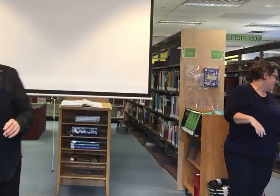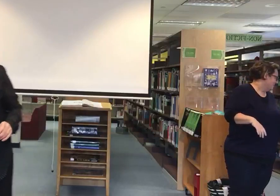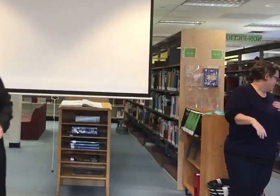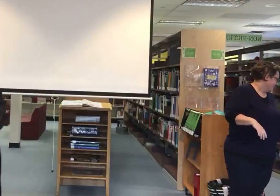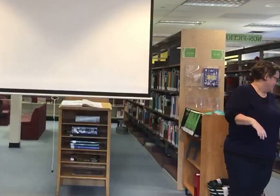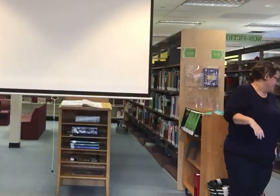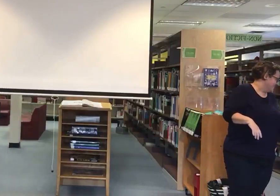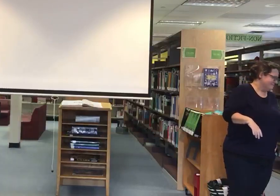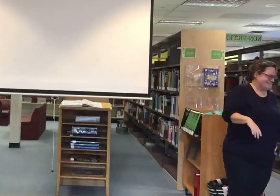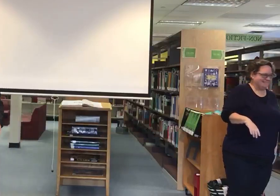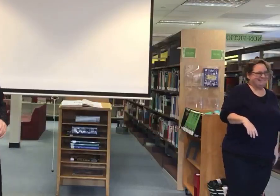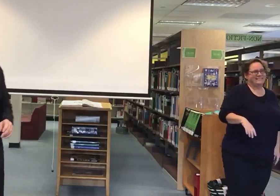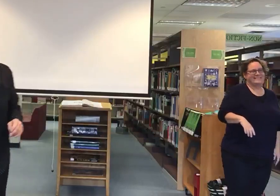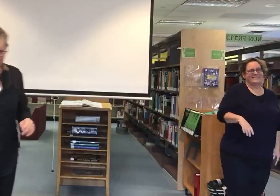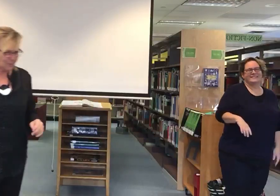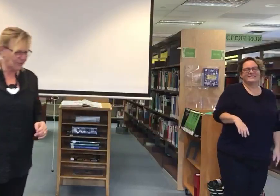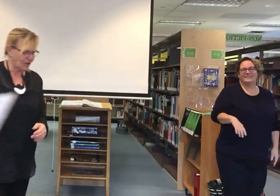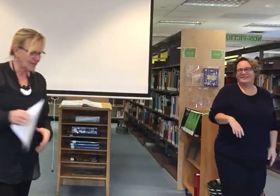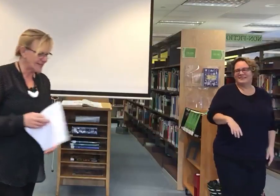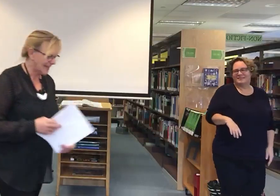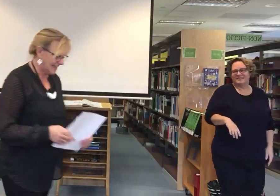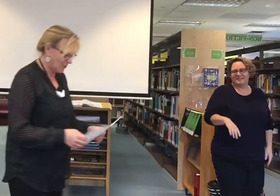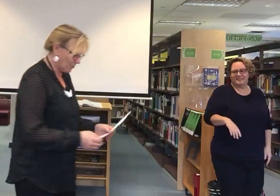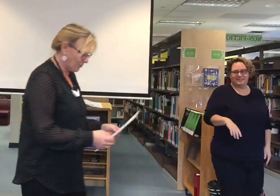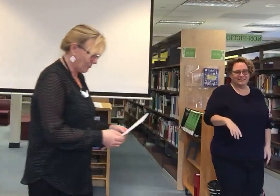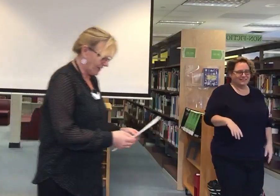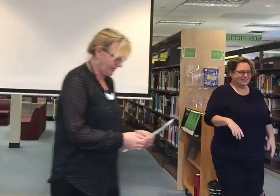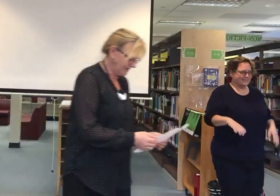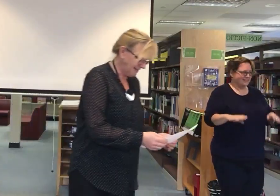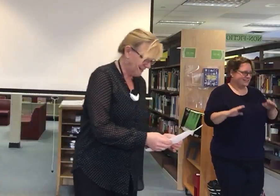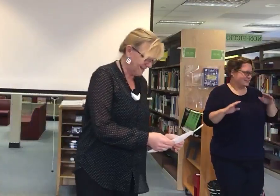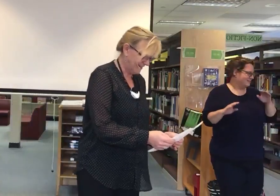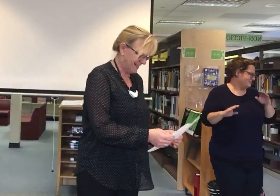Okay, so welcome. We've got a second